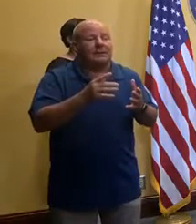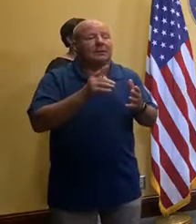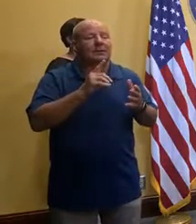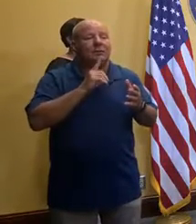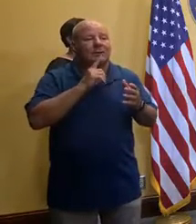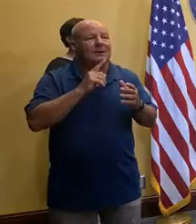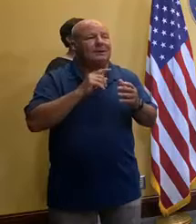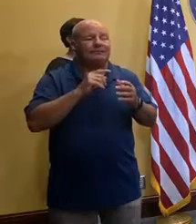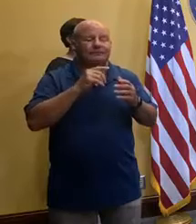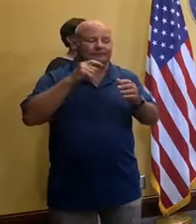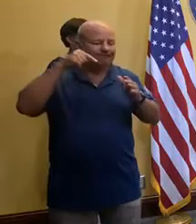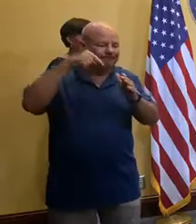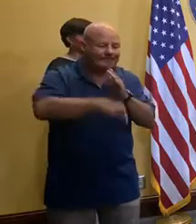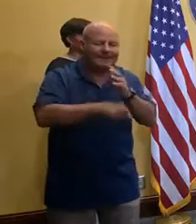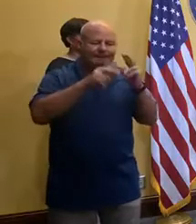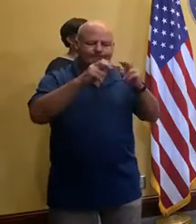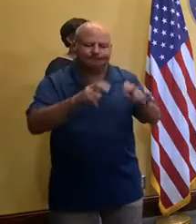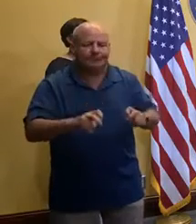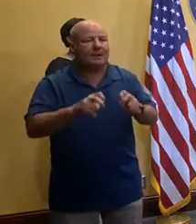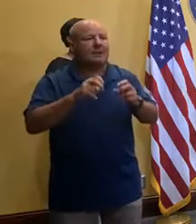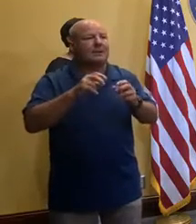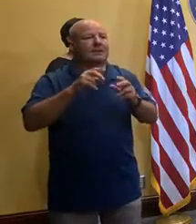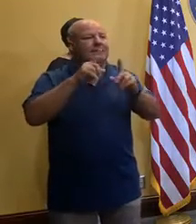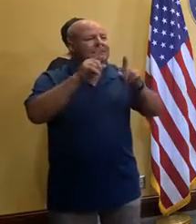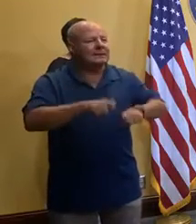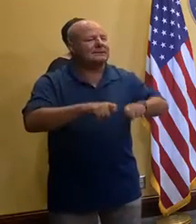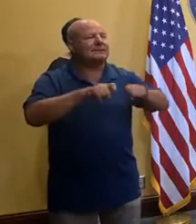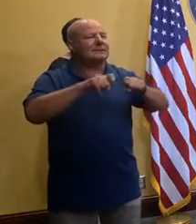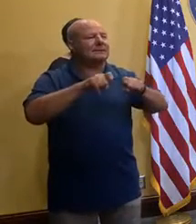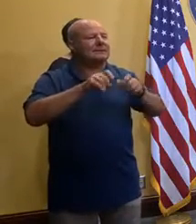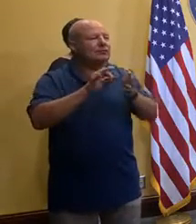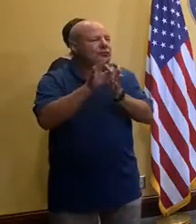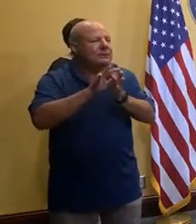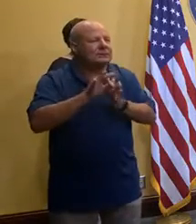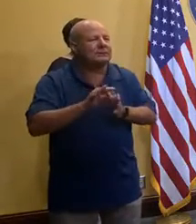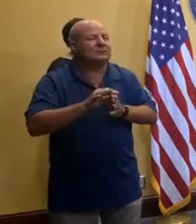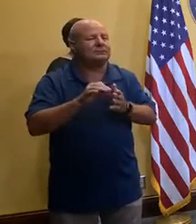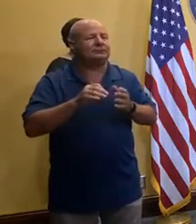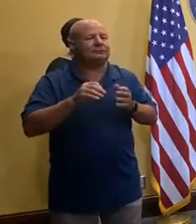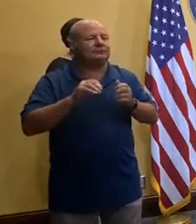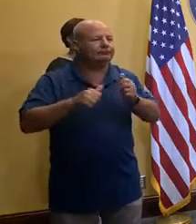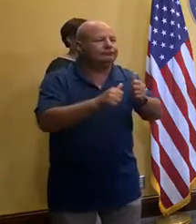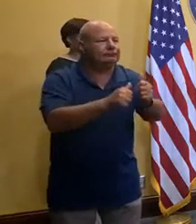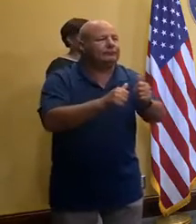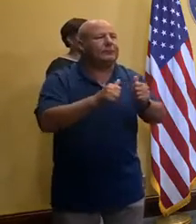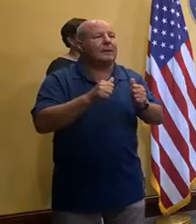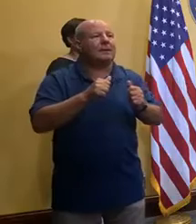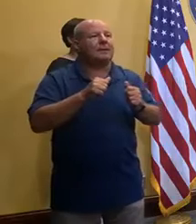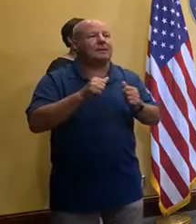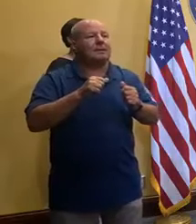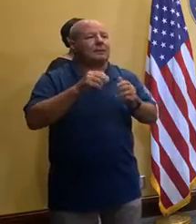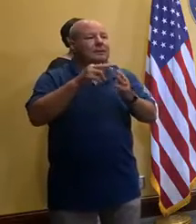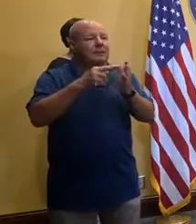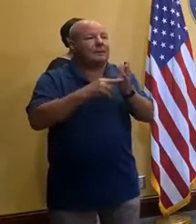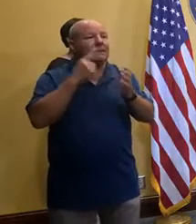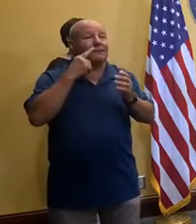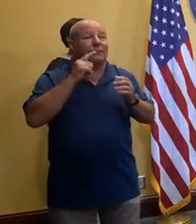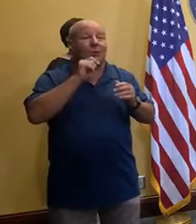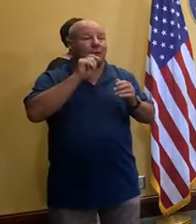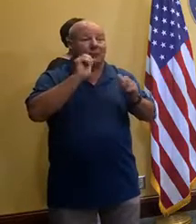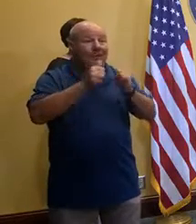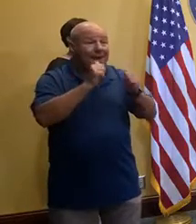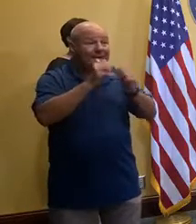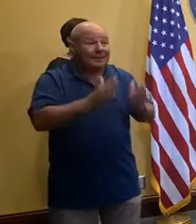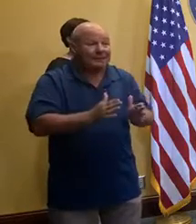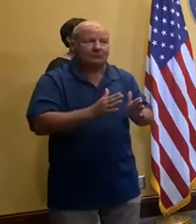robust testing, tracing, isolation, and quarantine protocols, not just for their athletes, but for their entire campus. These